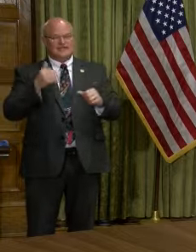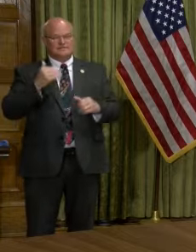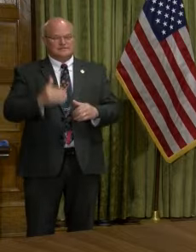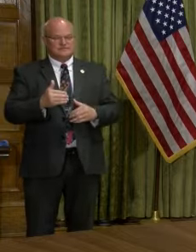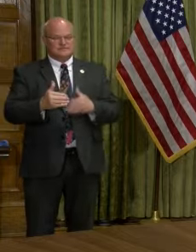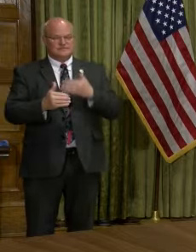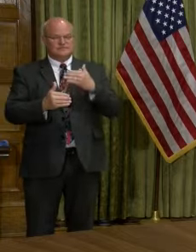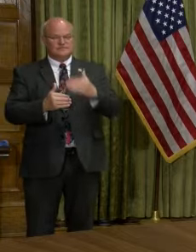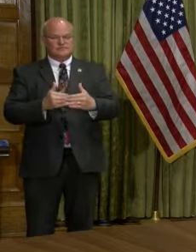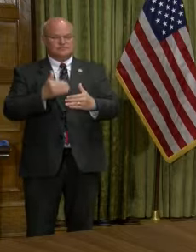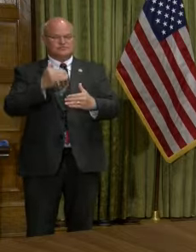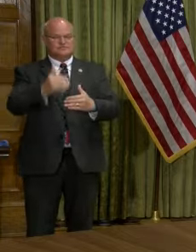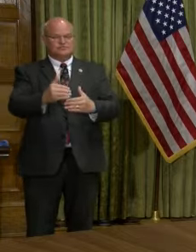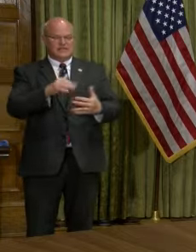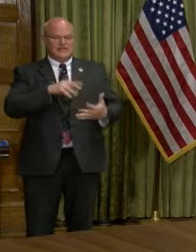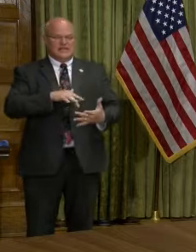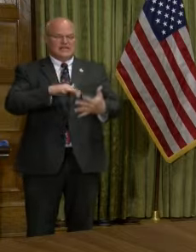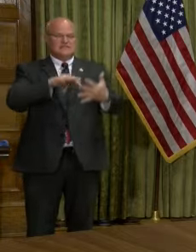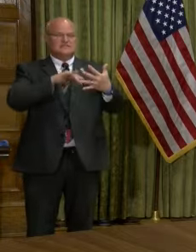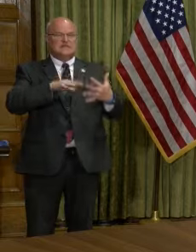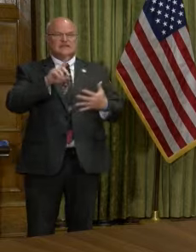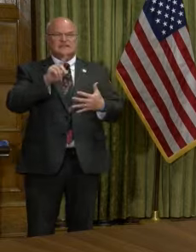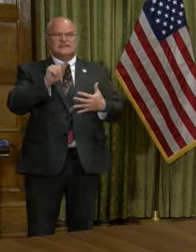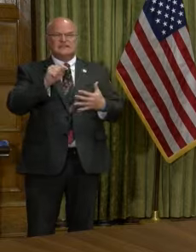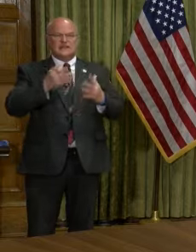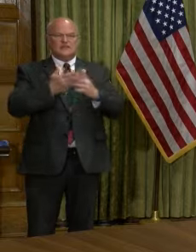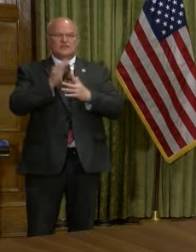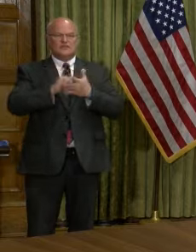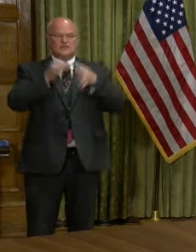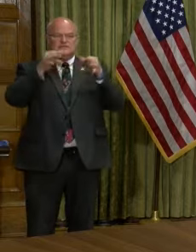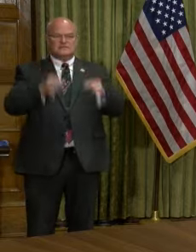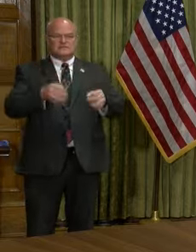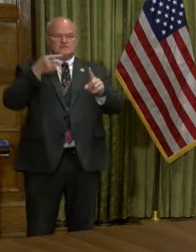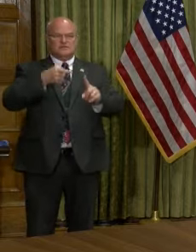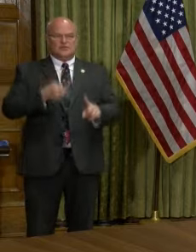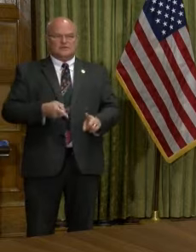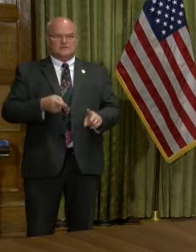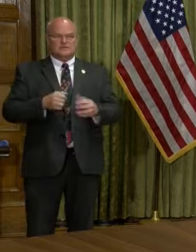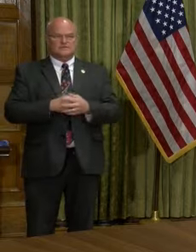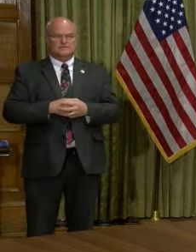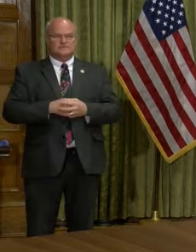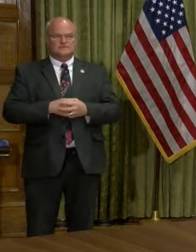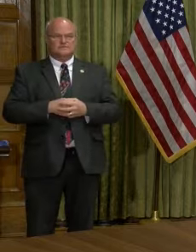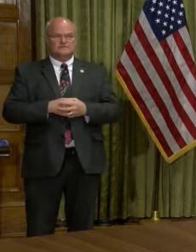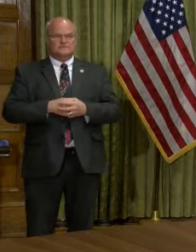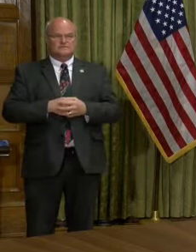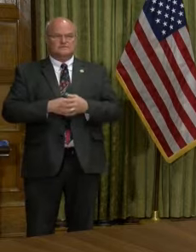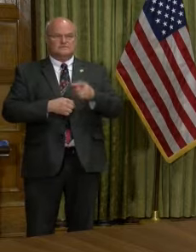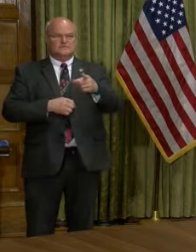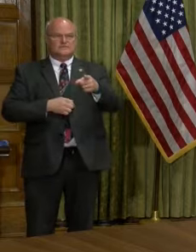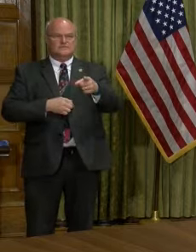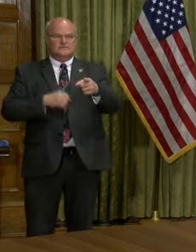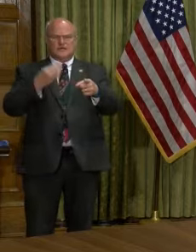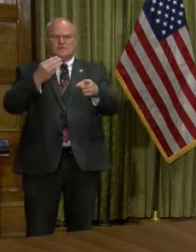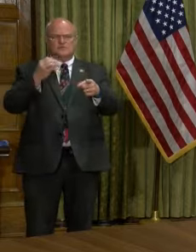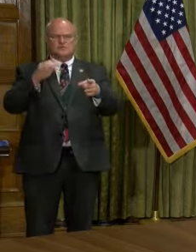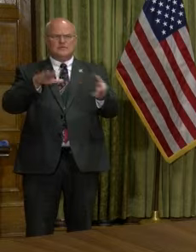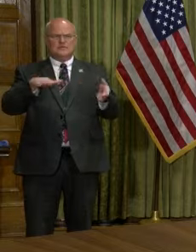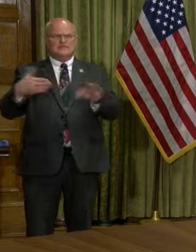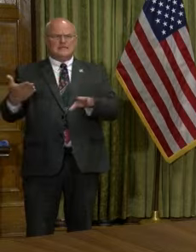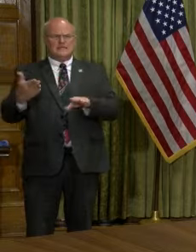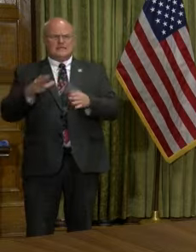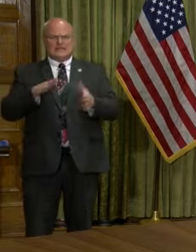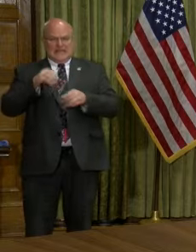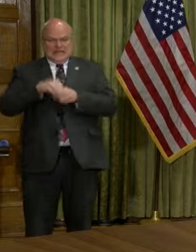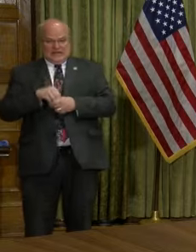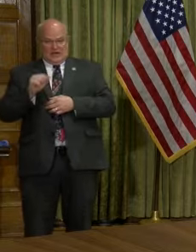at a time and study the data as we move to those decision points. In terms of that Missouri death, they